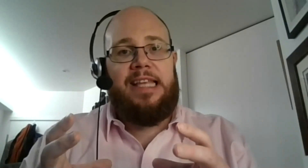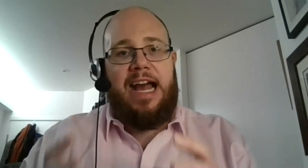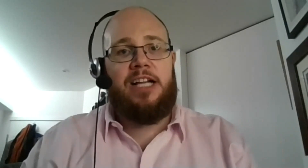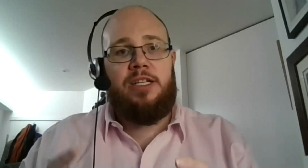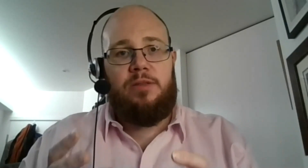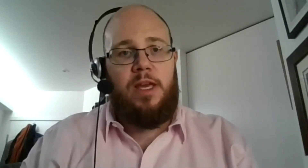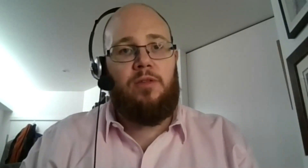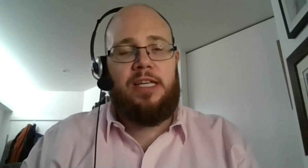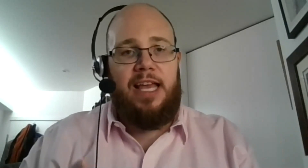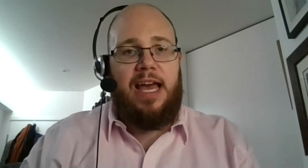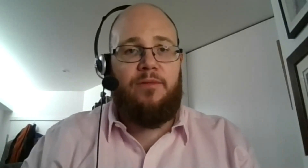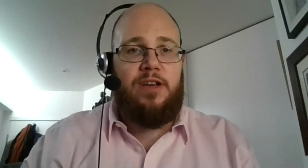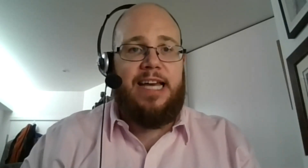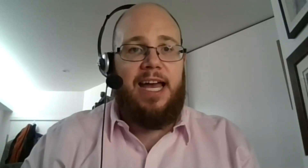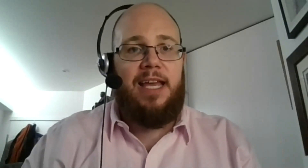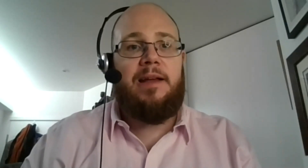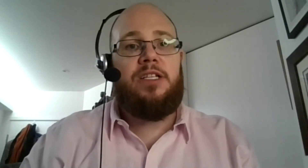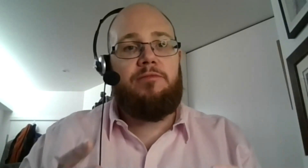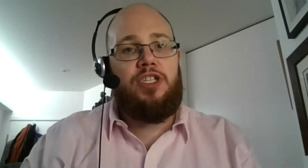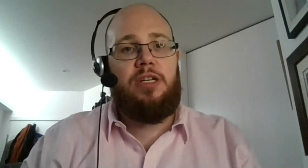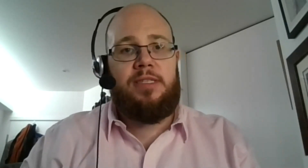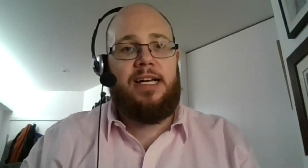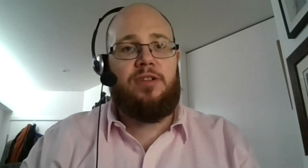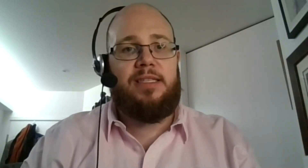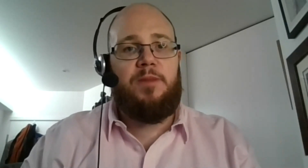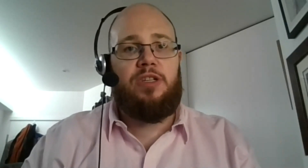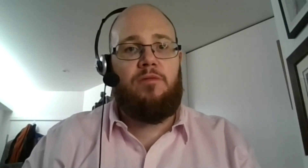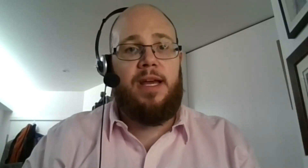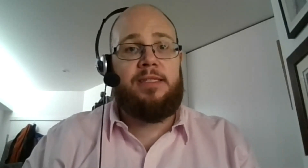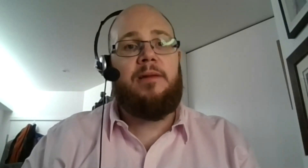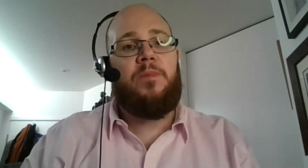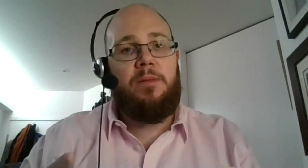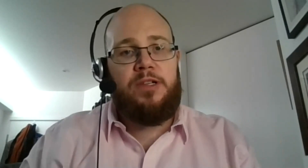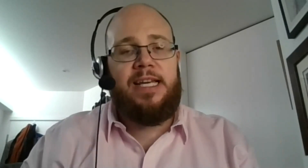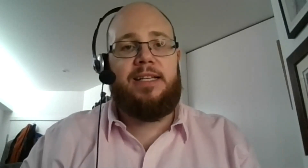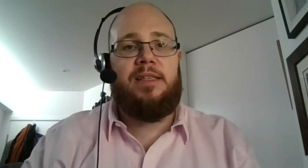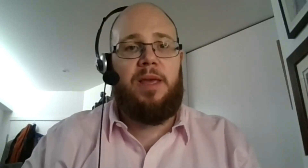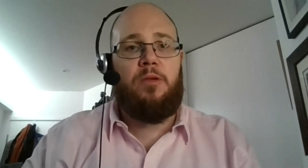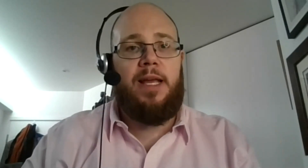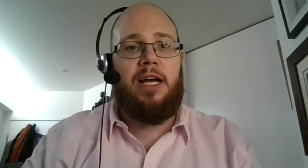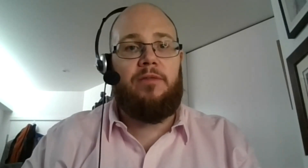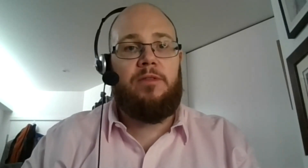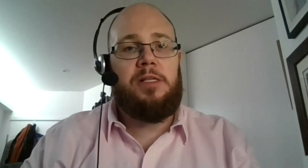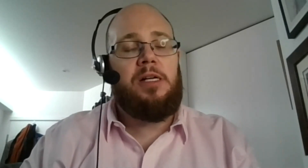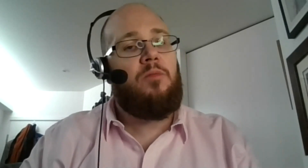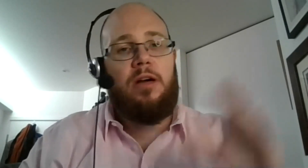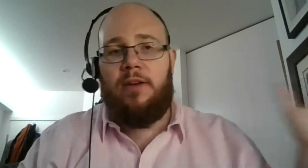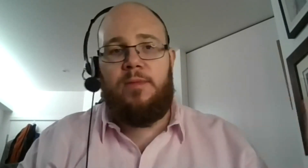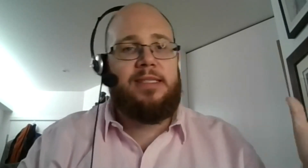the actions we all take every day to reduce that transmission risk that protects the people we love. What government says